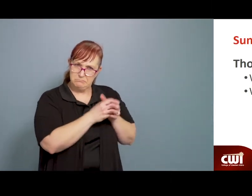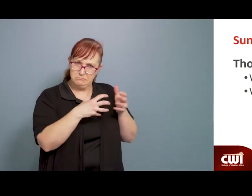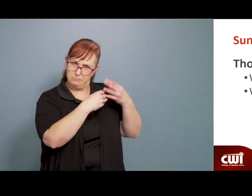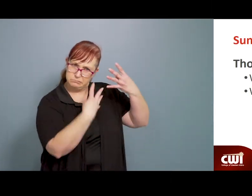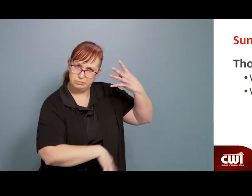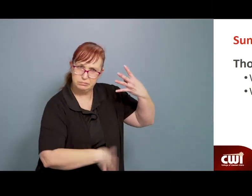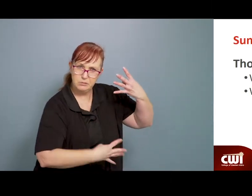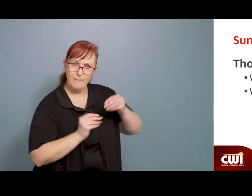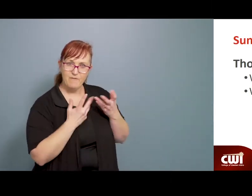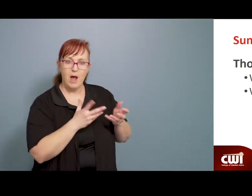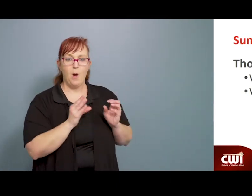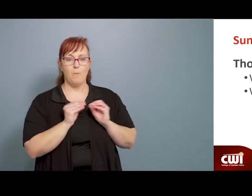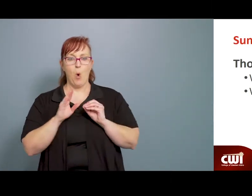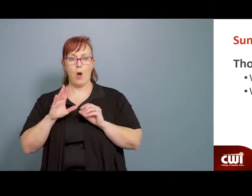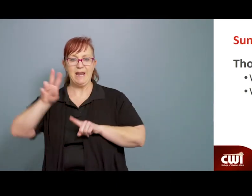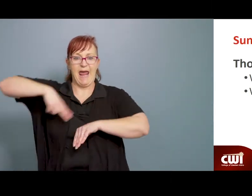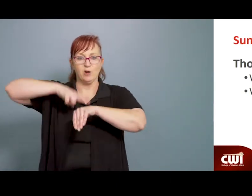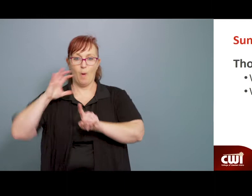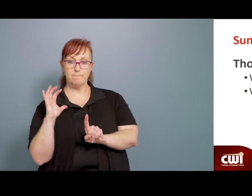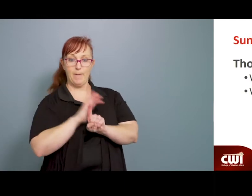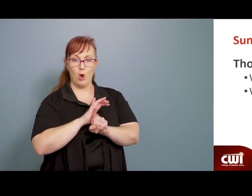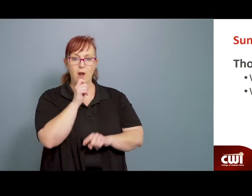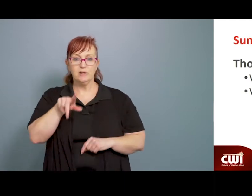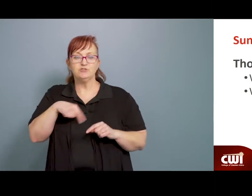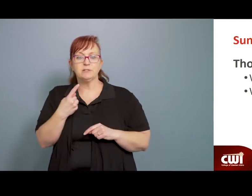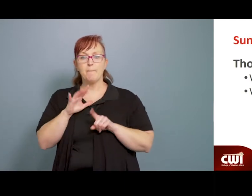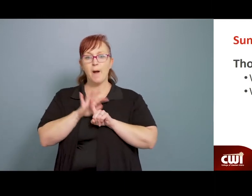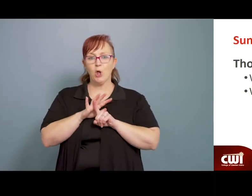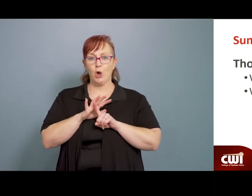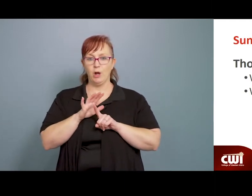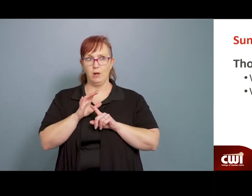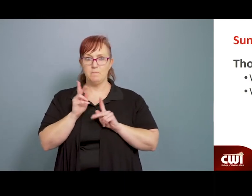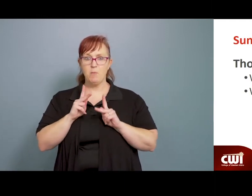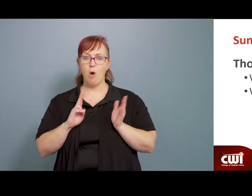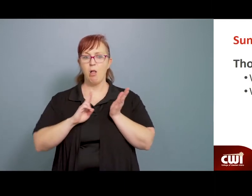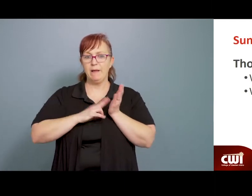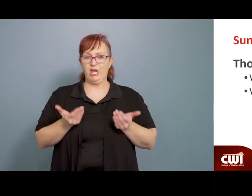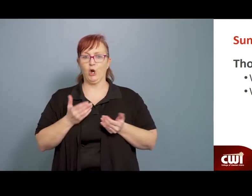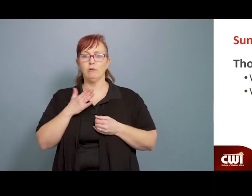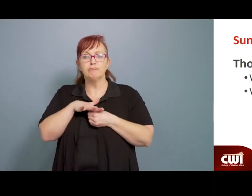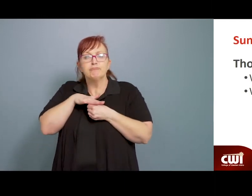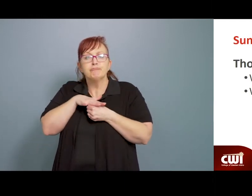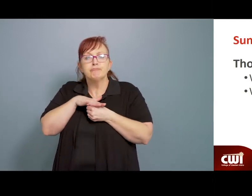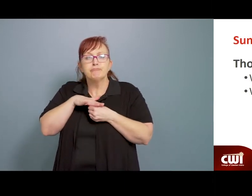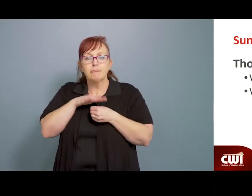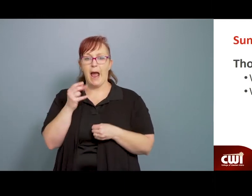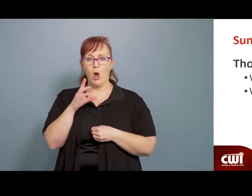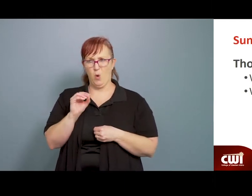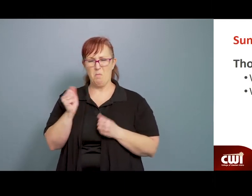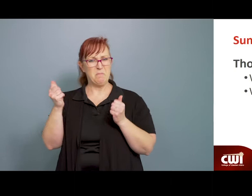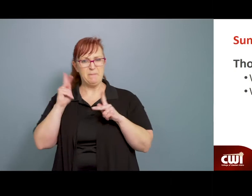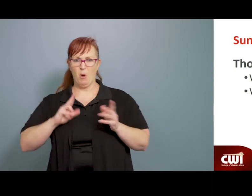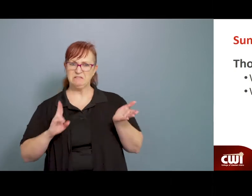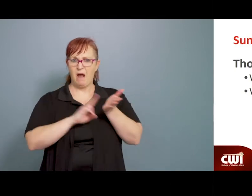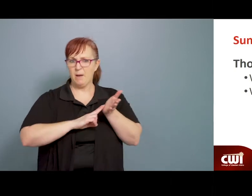right? We don't have to remain just within the borders of Idaho. This is an opportunity using Online Idaho